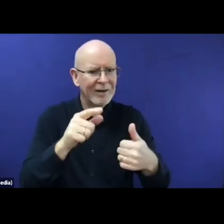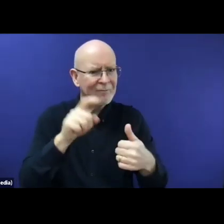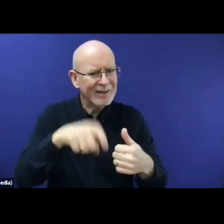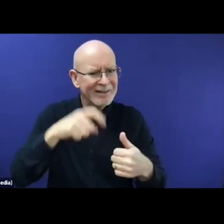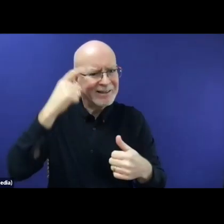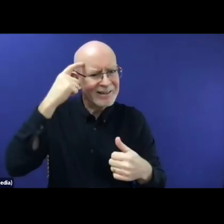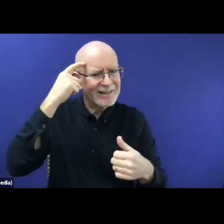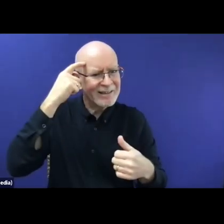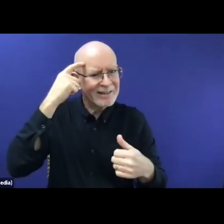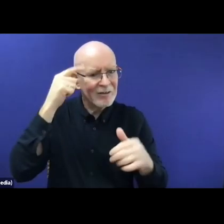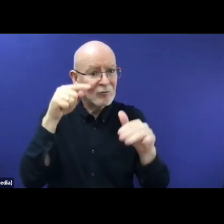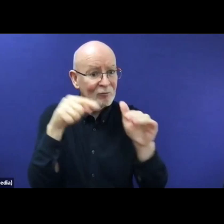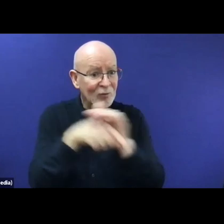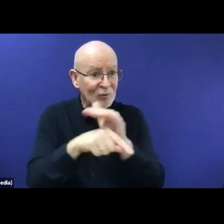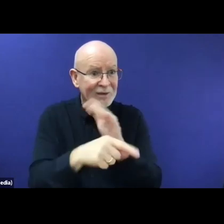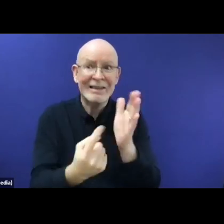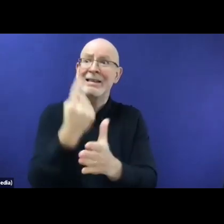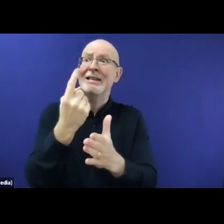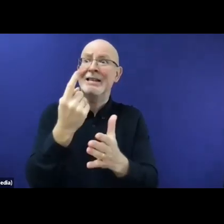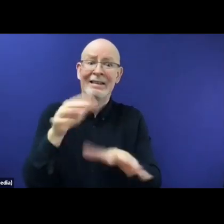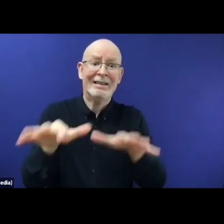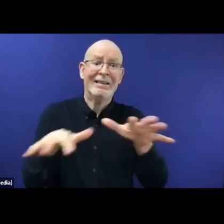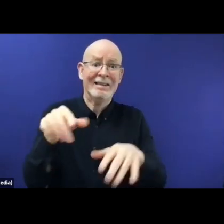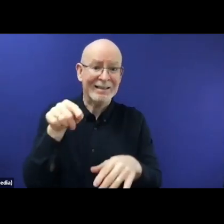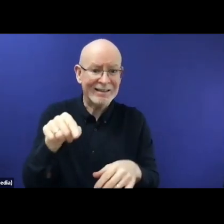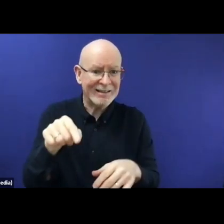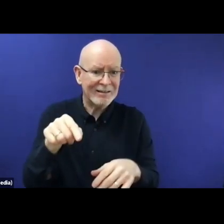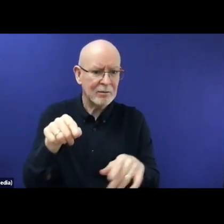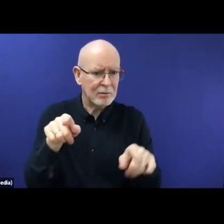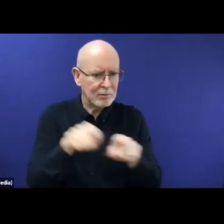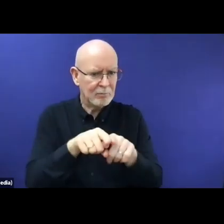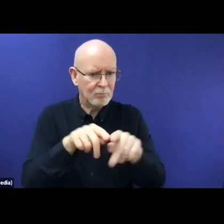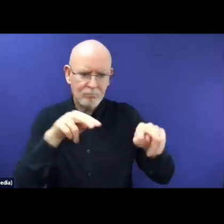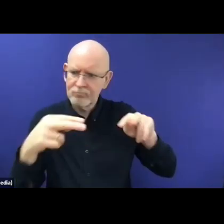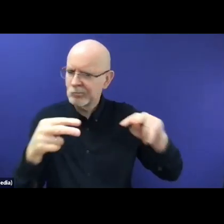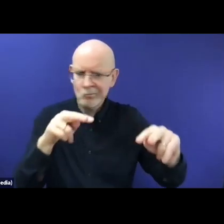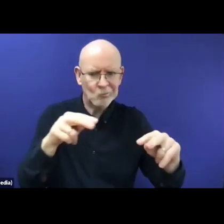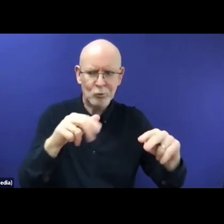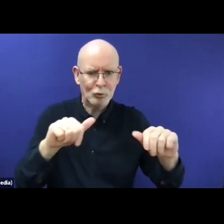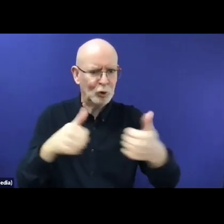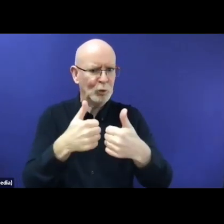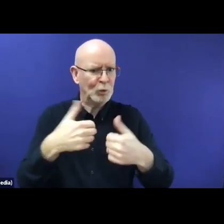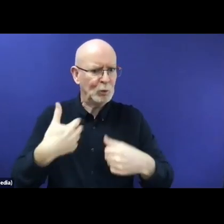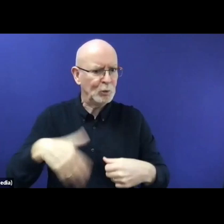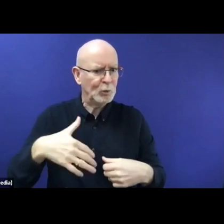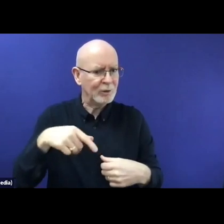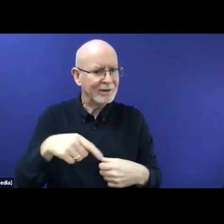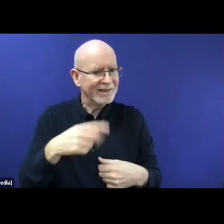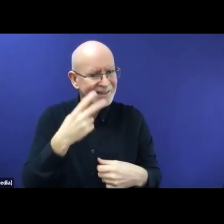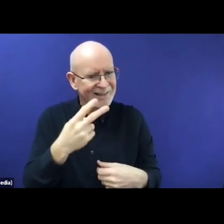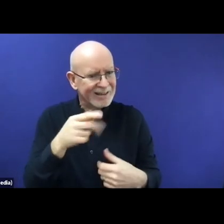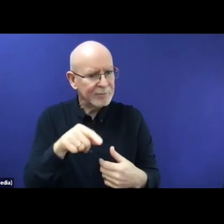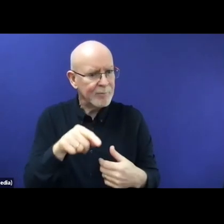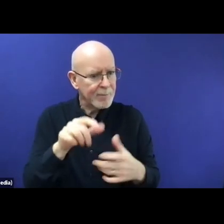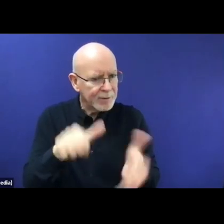out, as you know, to faith-based groups, to academia, of course, and this